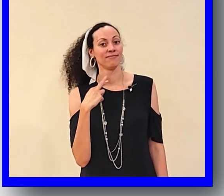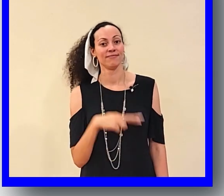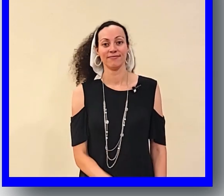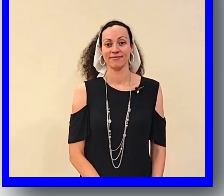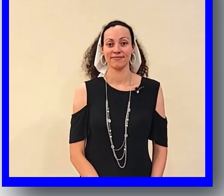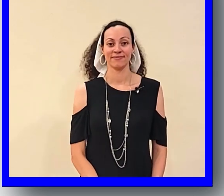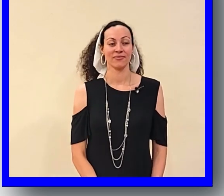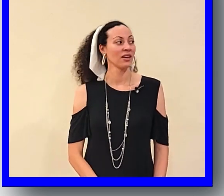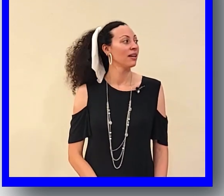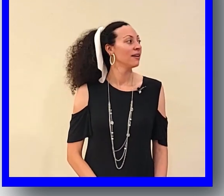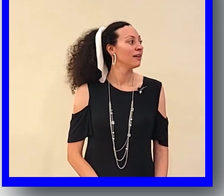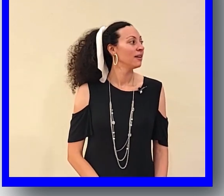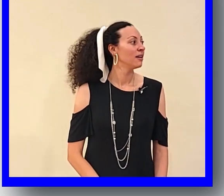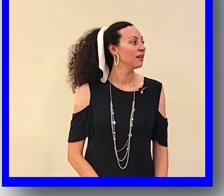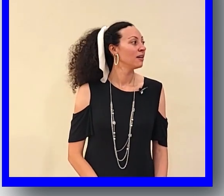restaurant.